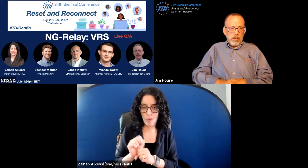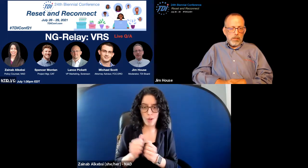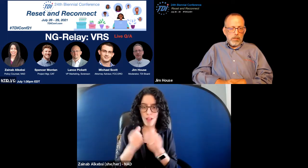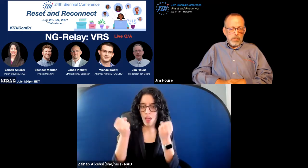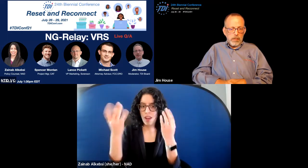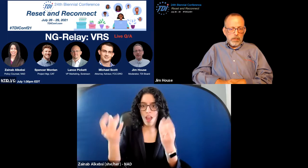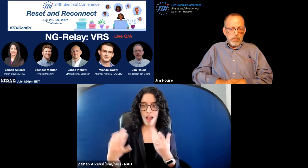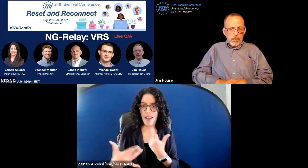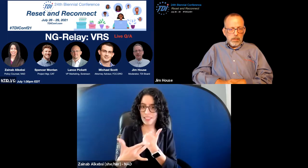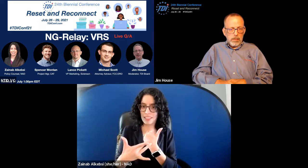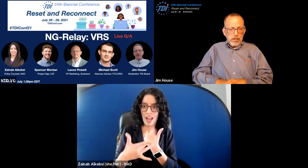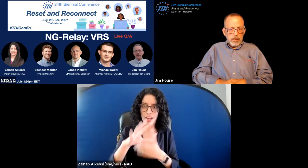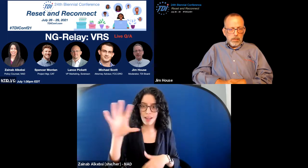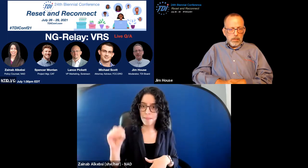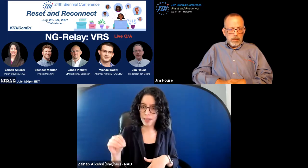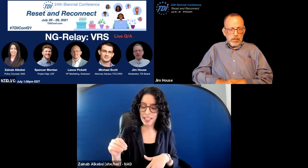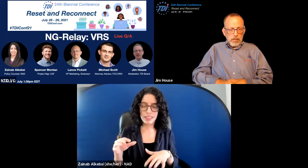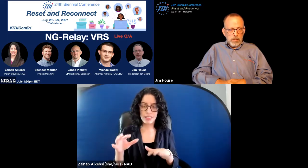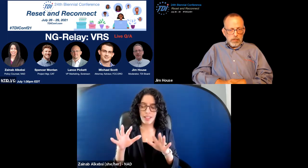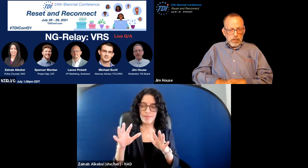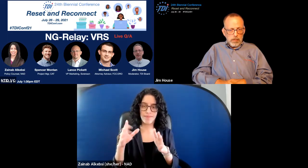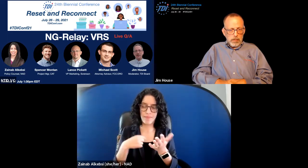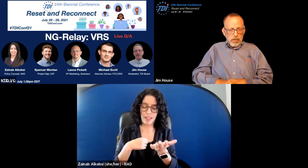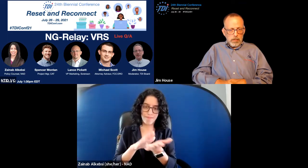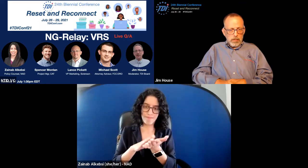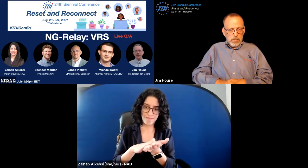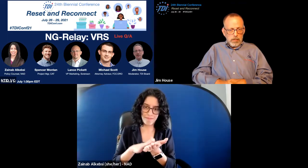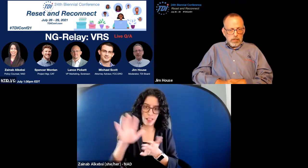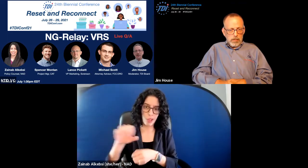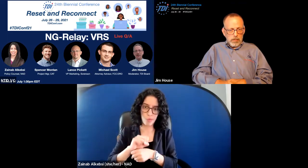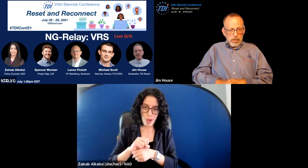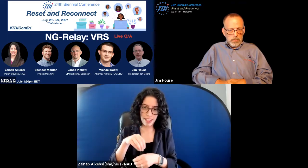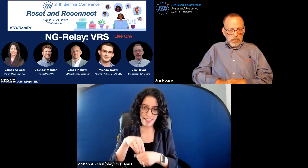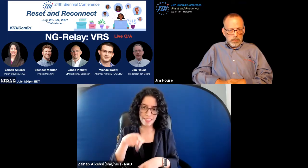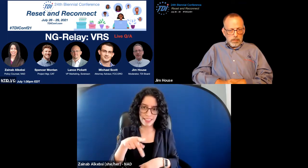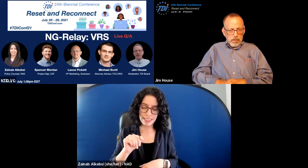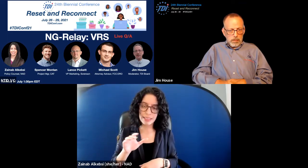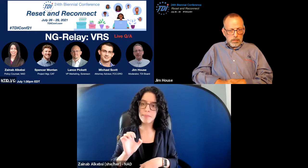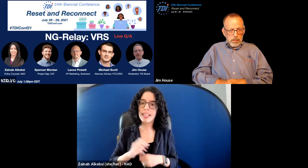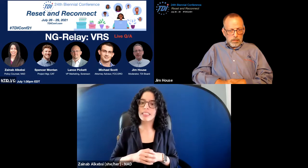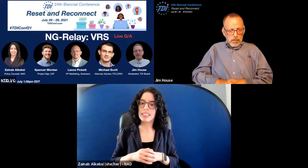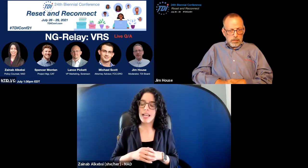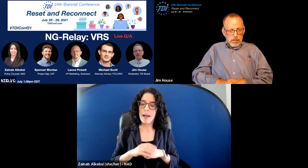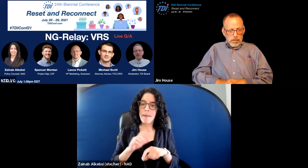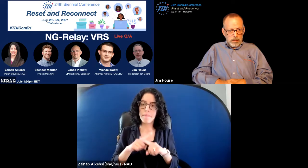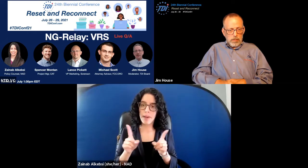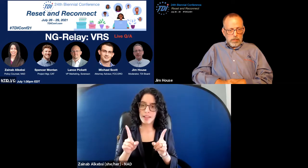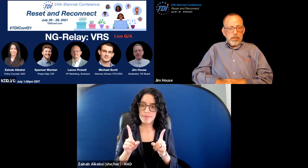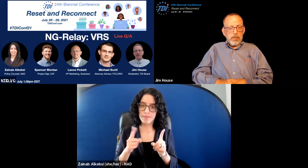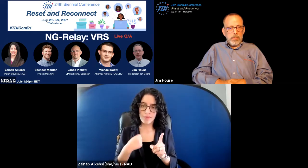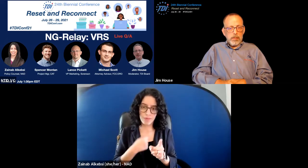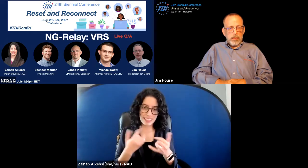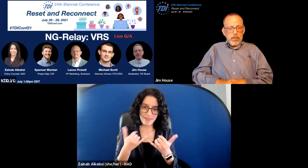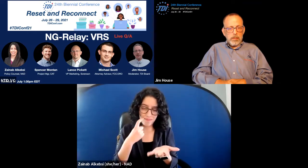advancements. You know, NAD does a lot of great work with a lot of technological companies, and I applaud their work in this